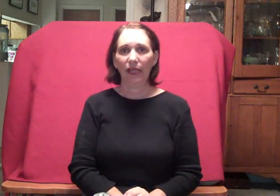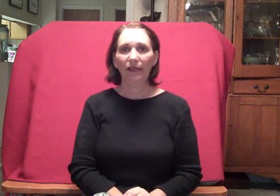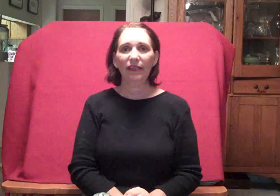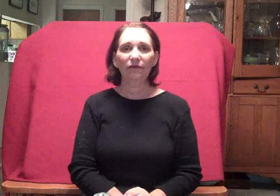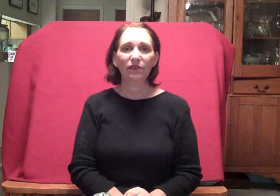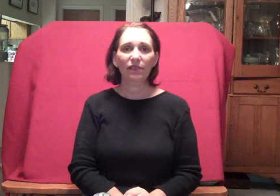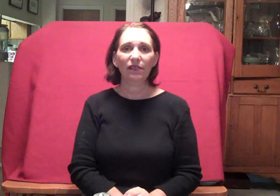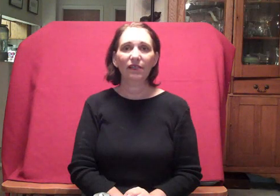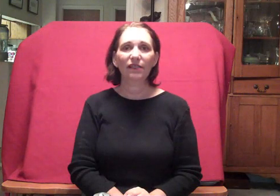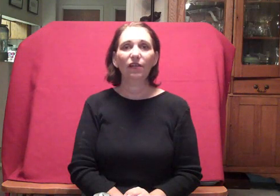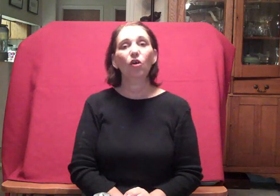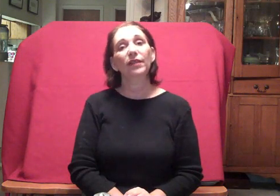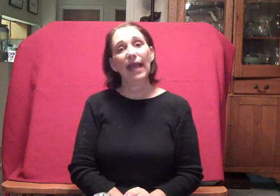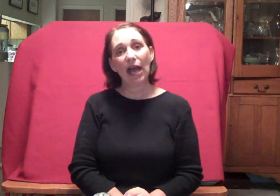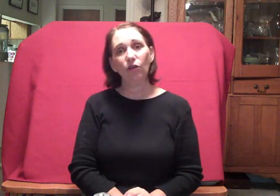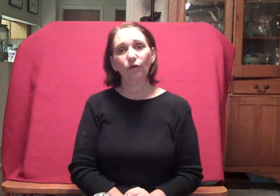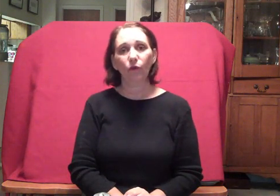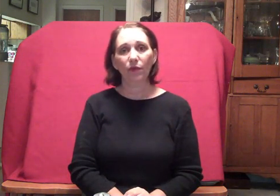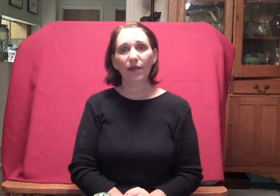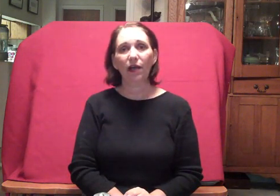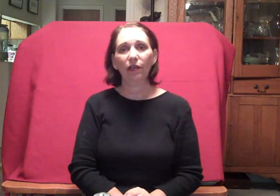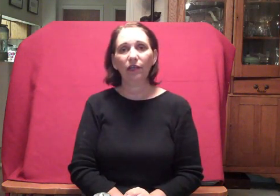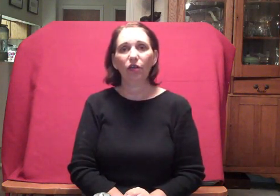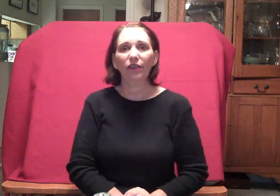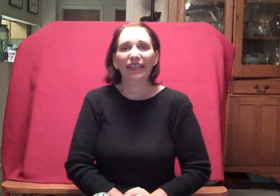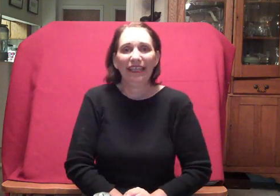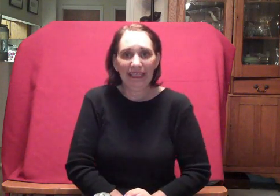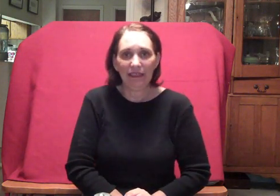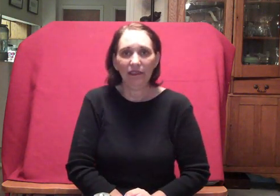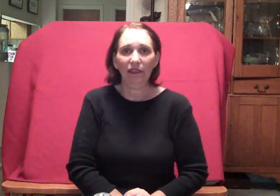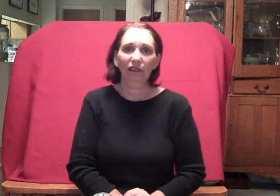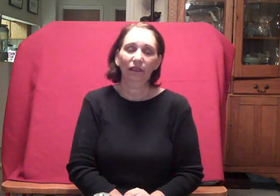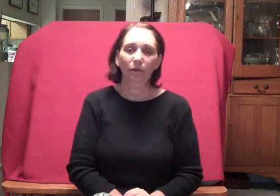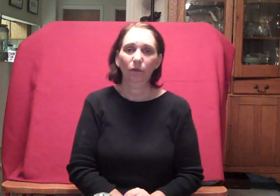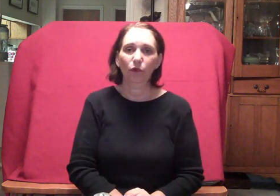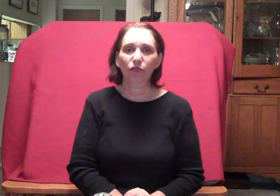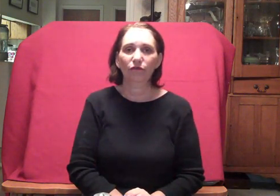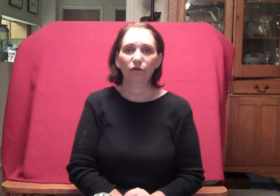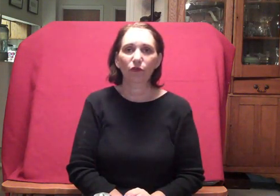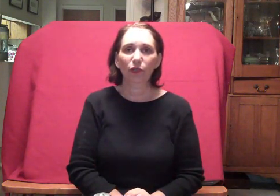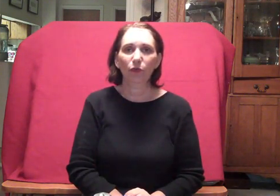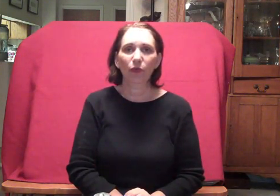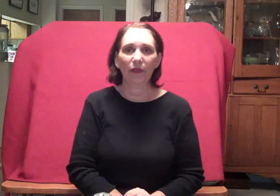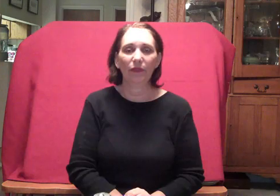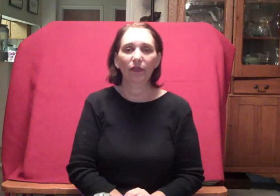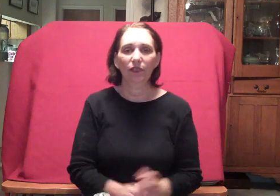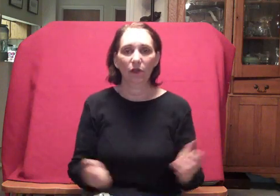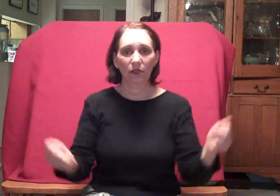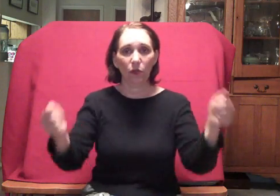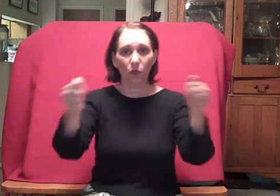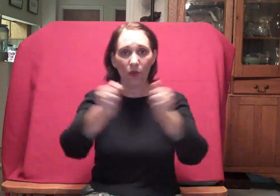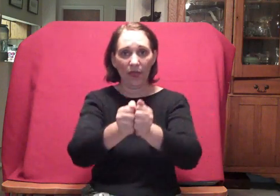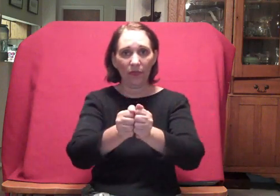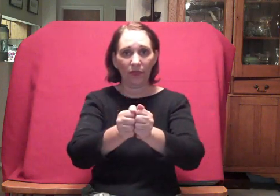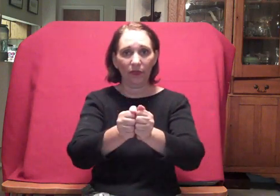And the emphasis is then on the out for without and on the in portion for with. So it's with,